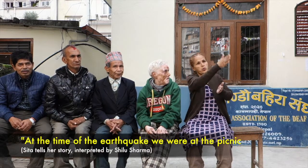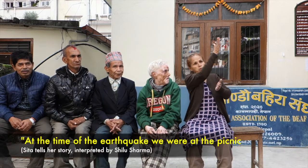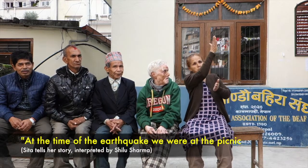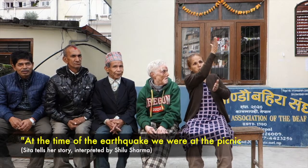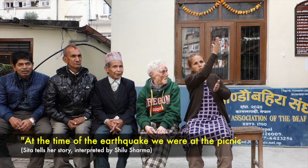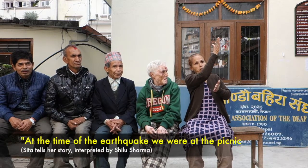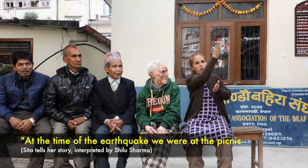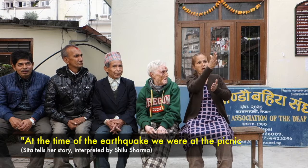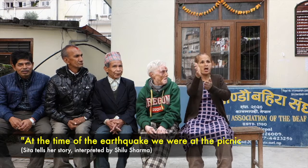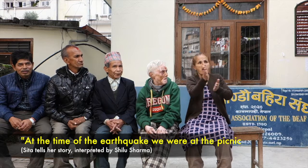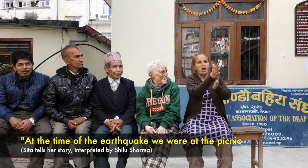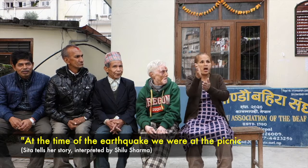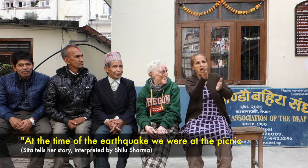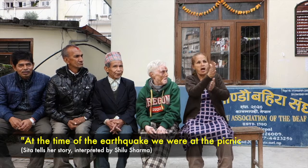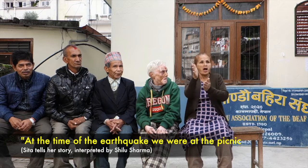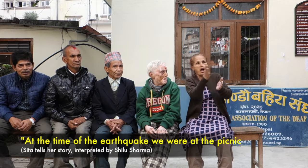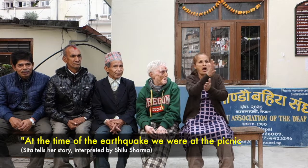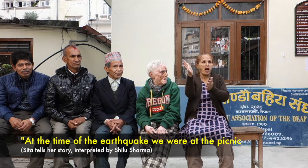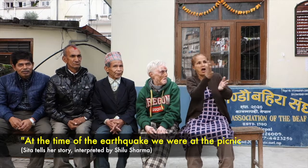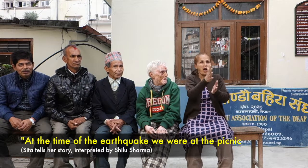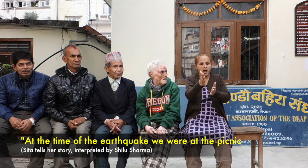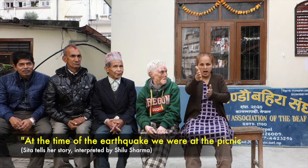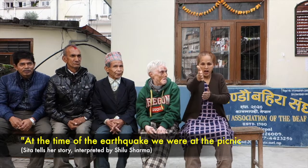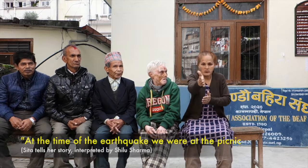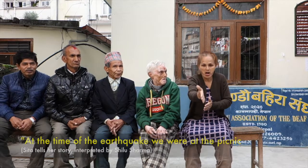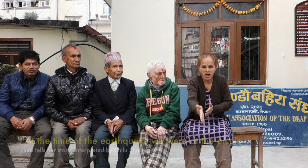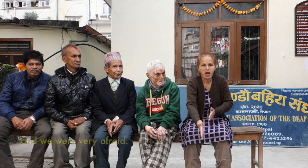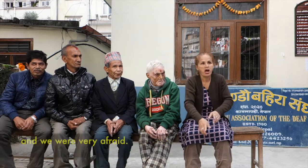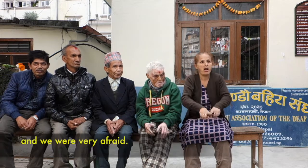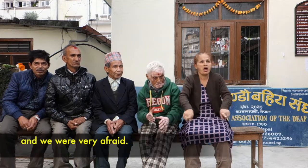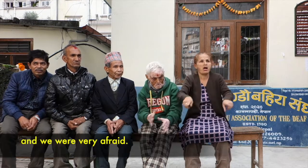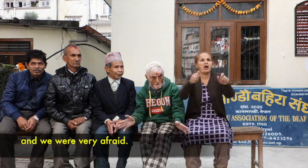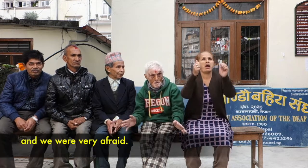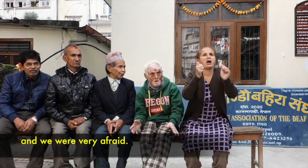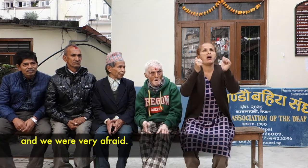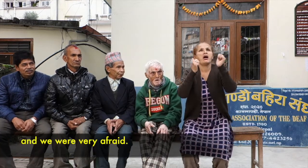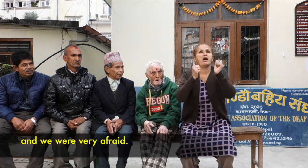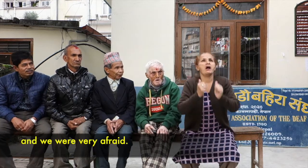In that earthquake time, we are in a picnic and we are very afraid.